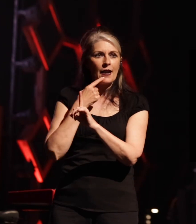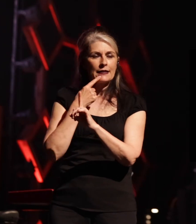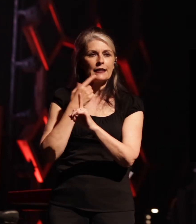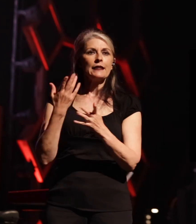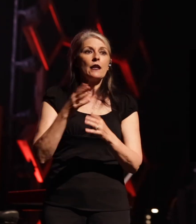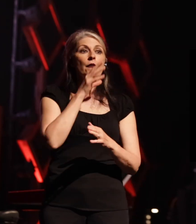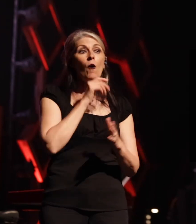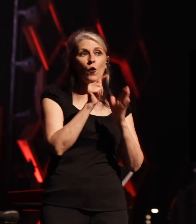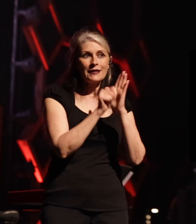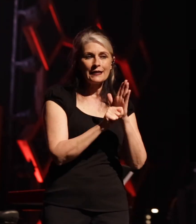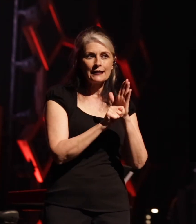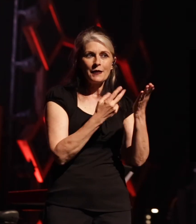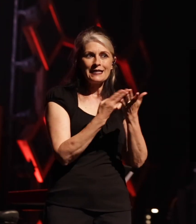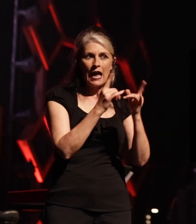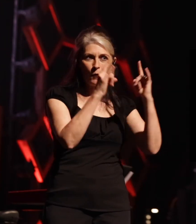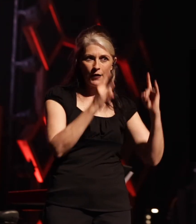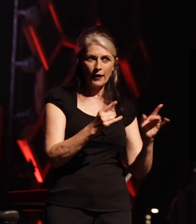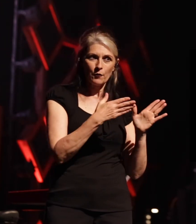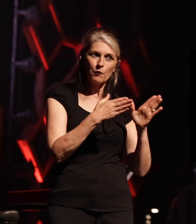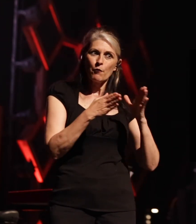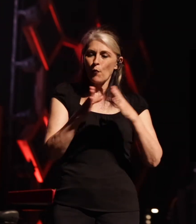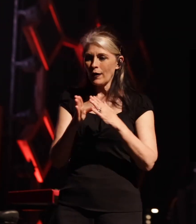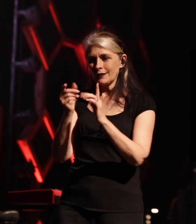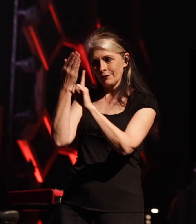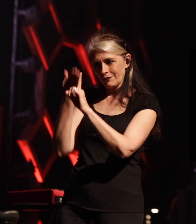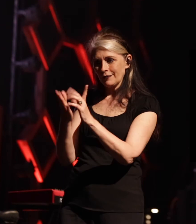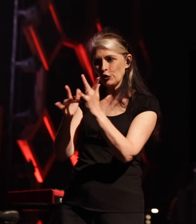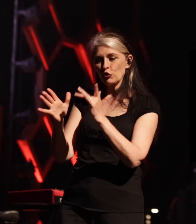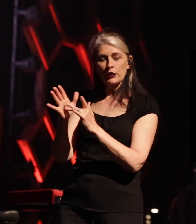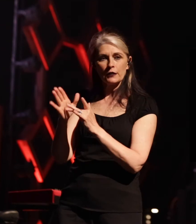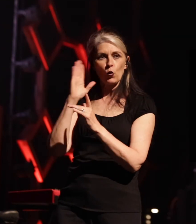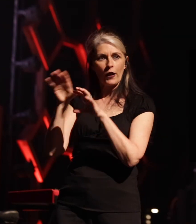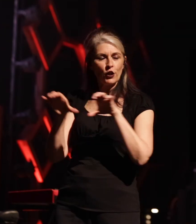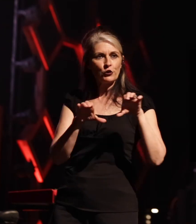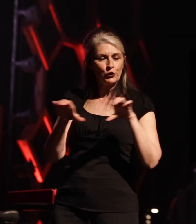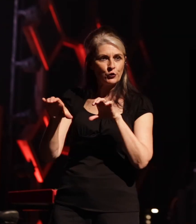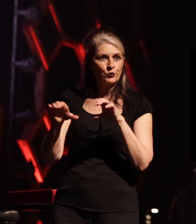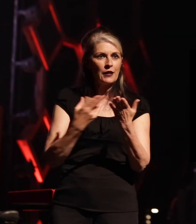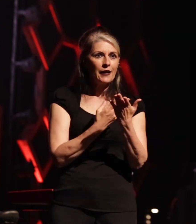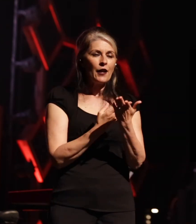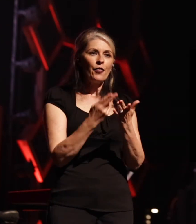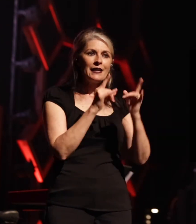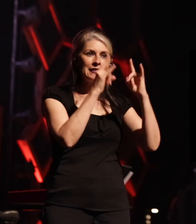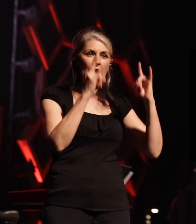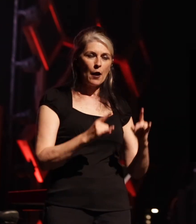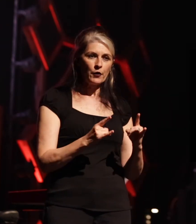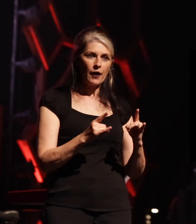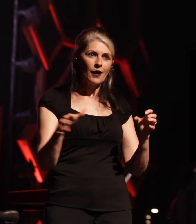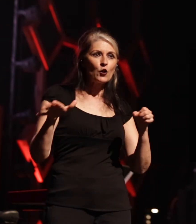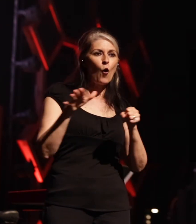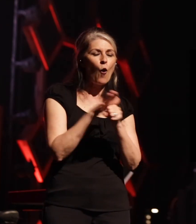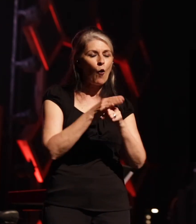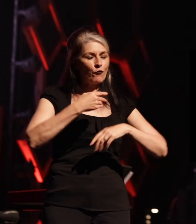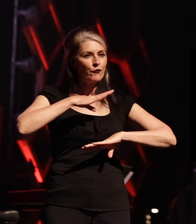to Jesus and what he would do. The tabernacle as a whole comes to a fulfillment in Jesus Christ. That's why we